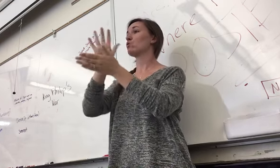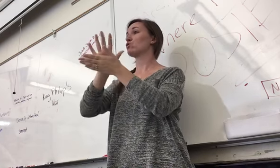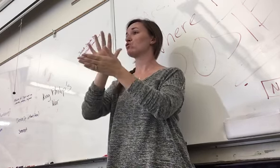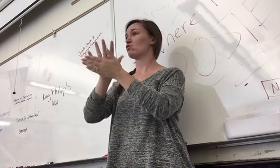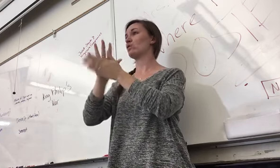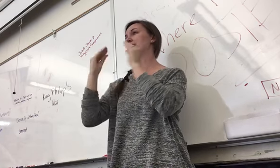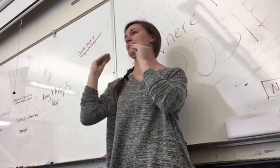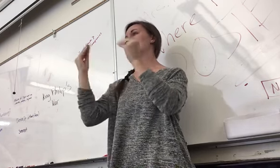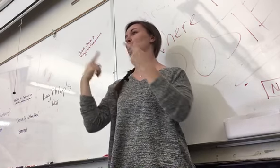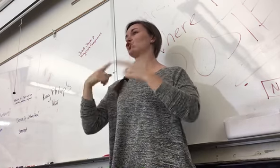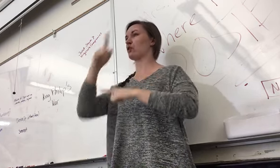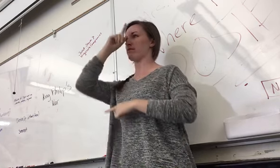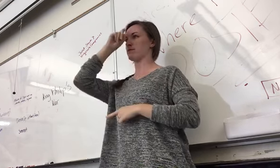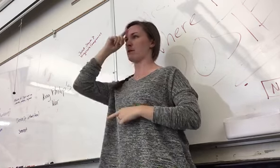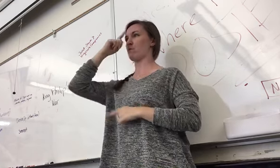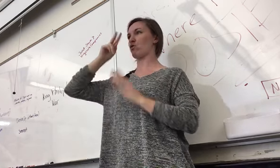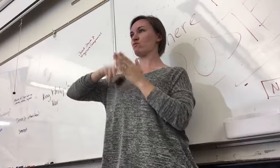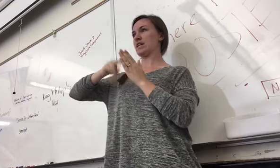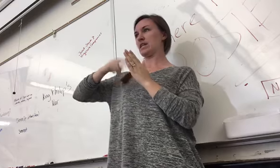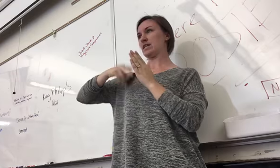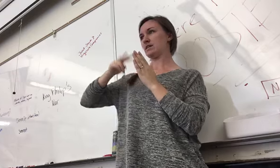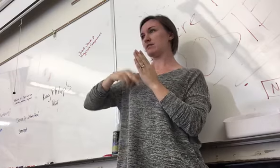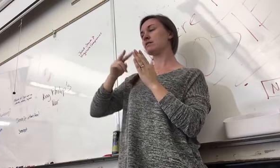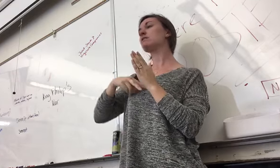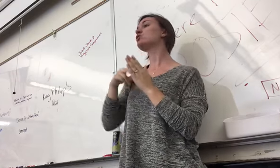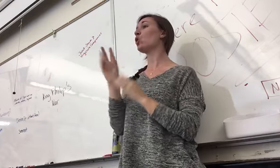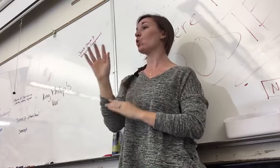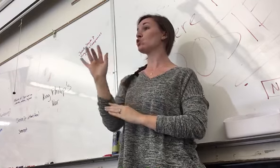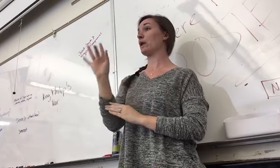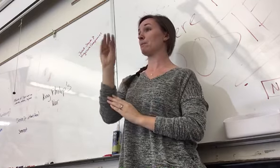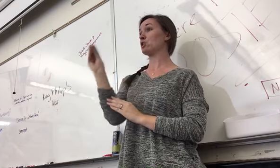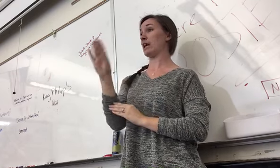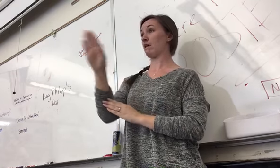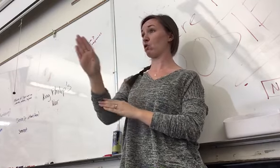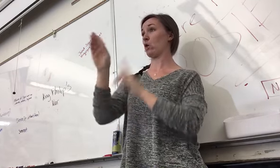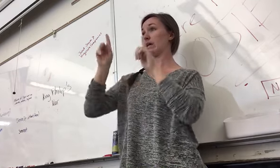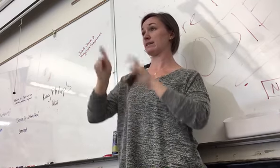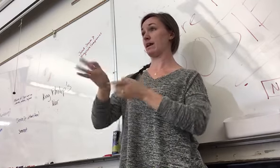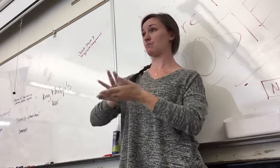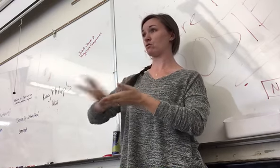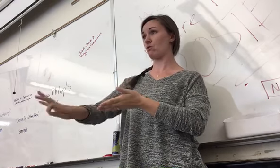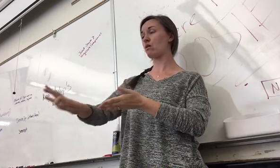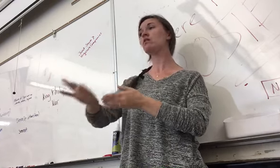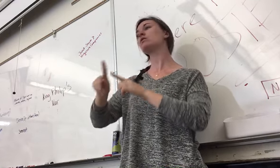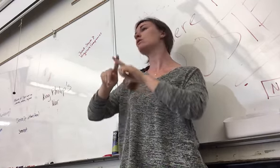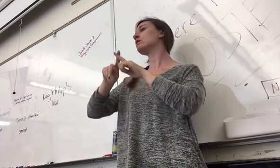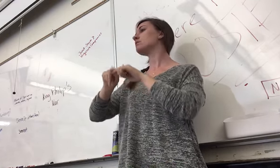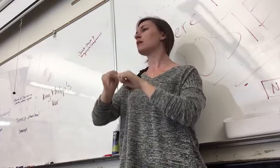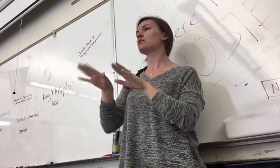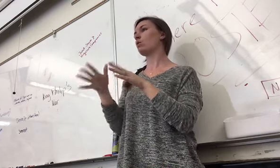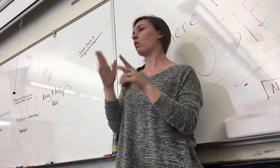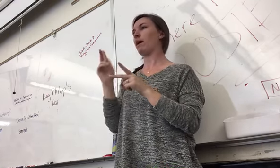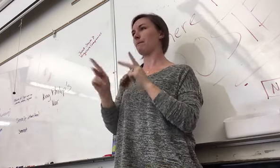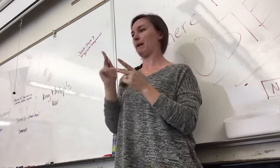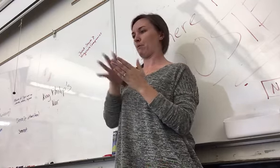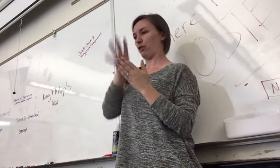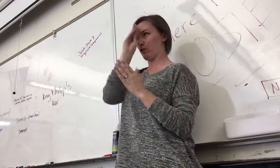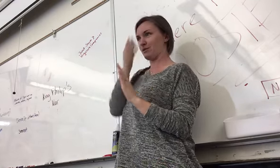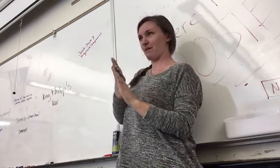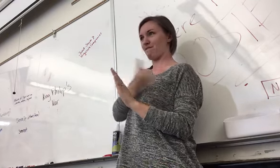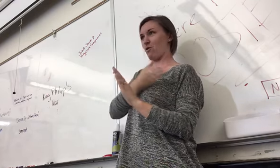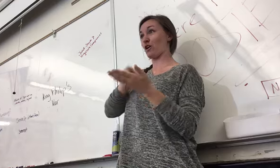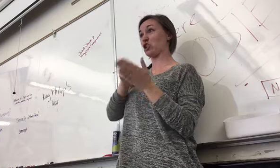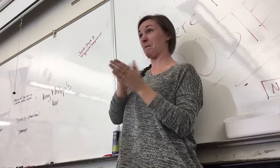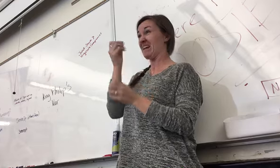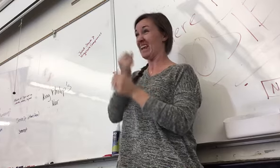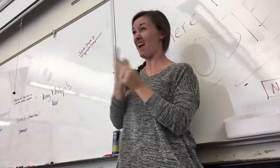in the summer as summer reading. So 25% of your exam score was based on what most people learned in the summer beforehand. Everybody failed.